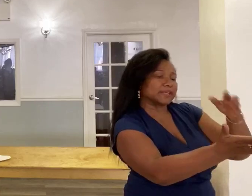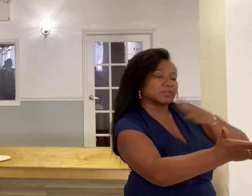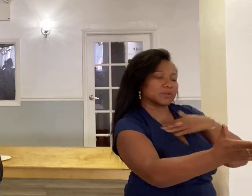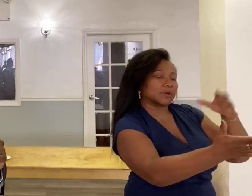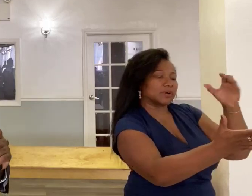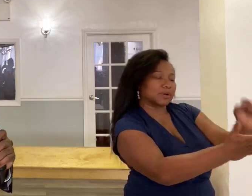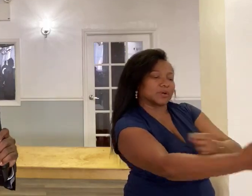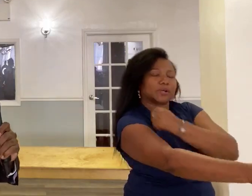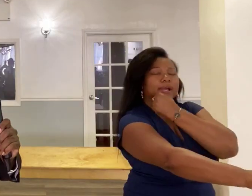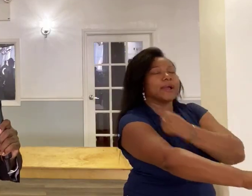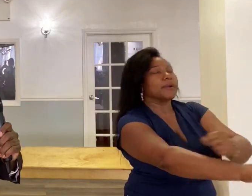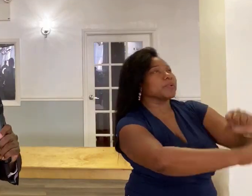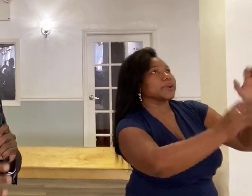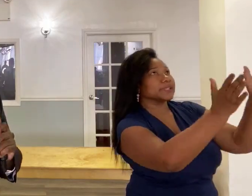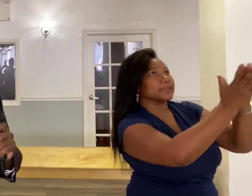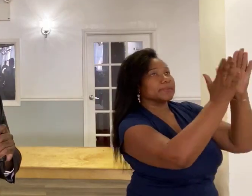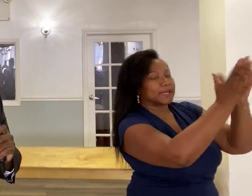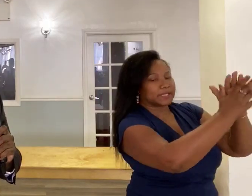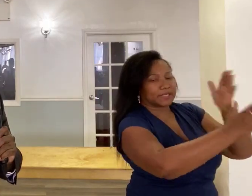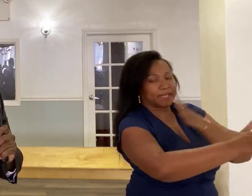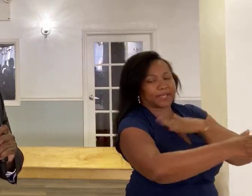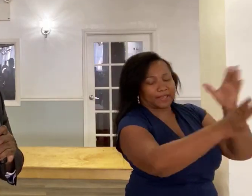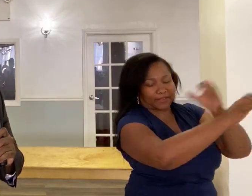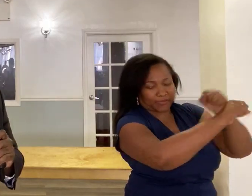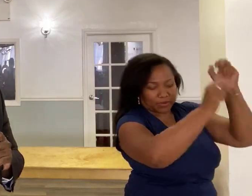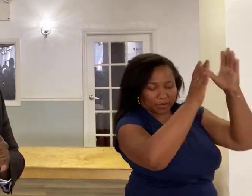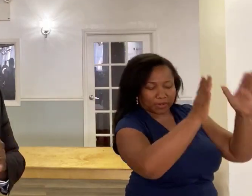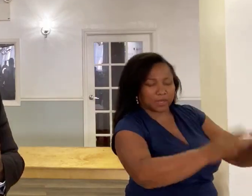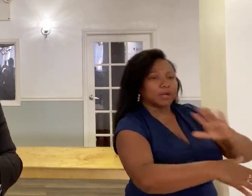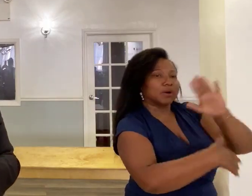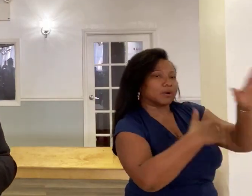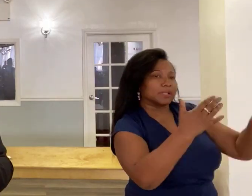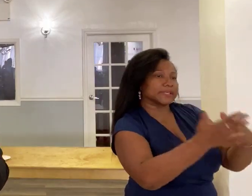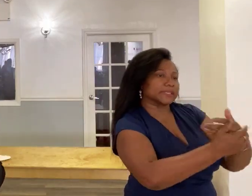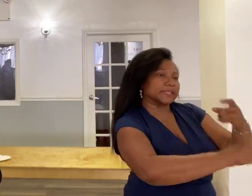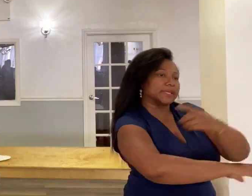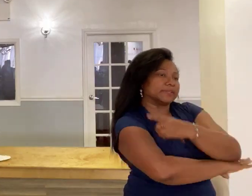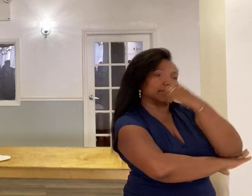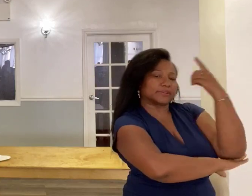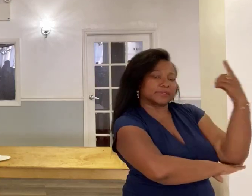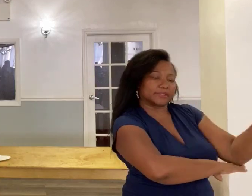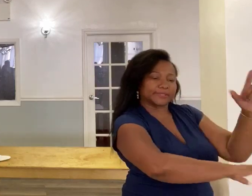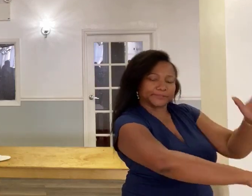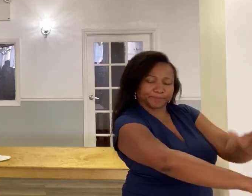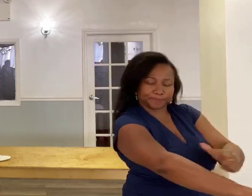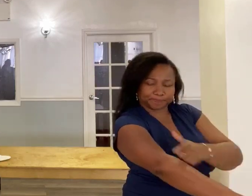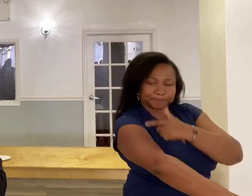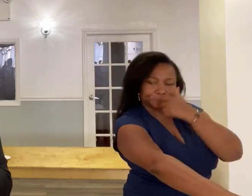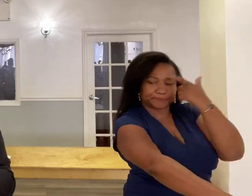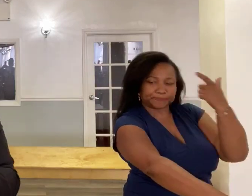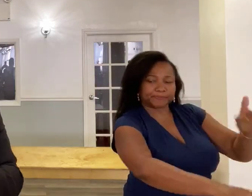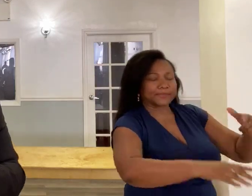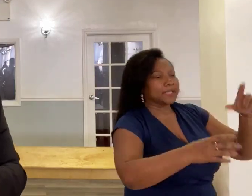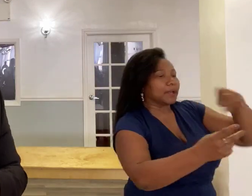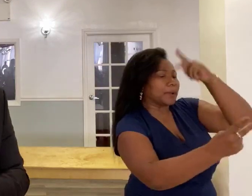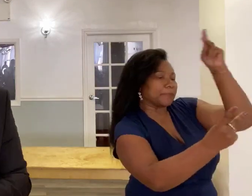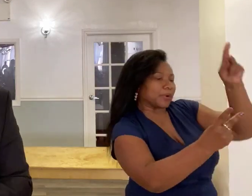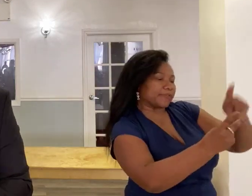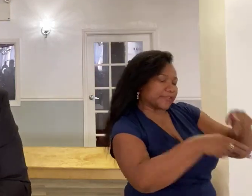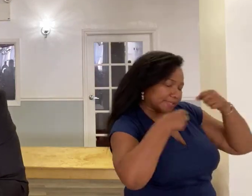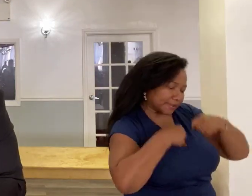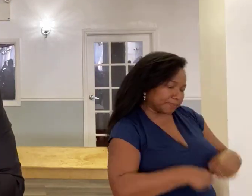This is my song, praising my Savior all the day long.